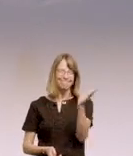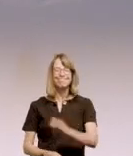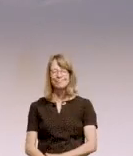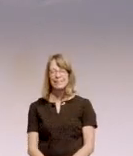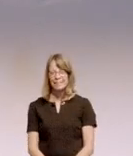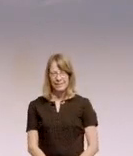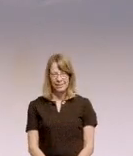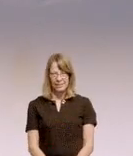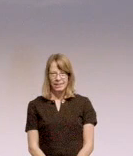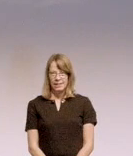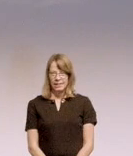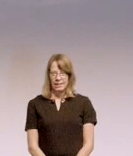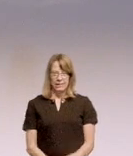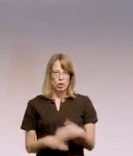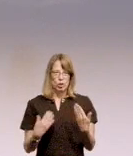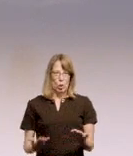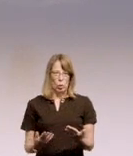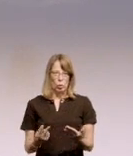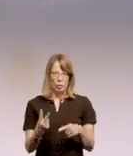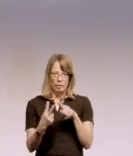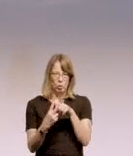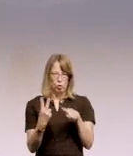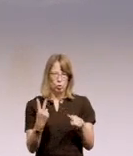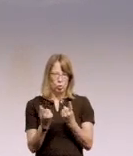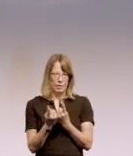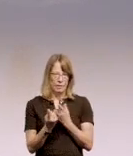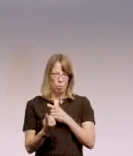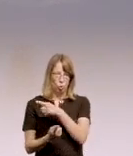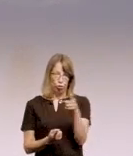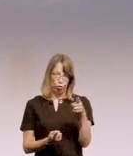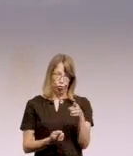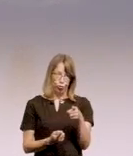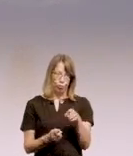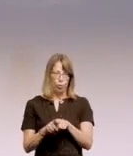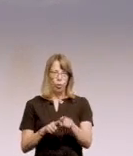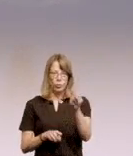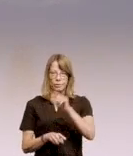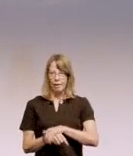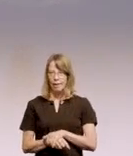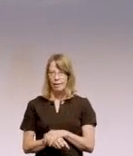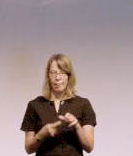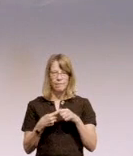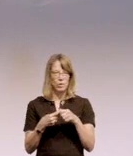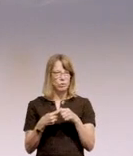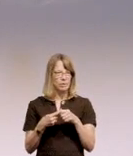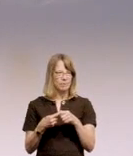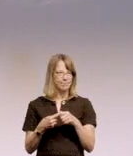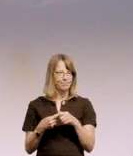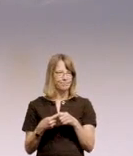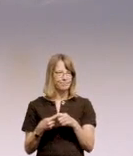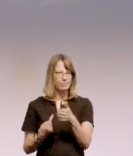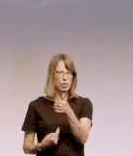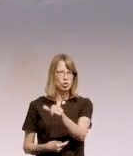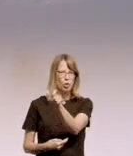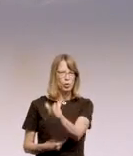So there are two things I want you to take away today from this presentation. Primarily, the first is, what does a user